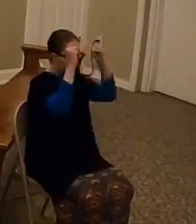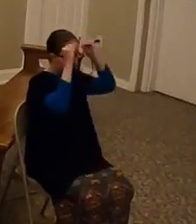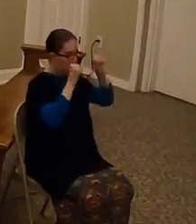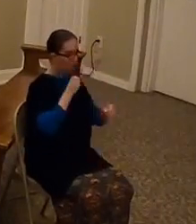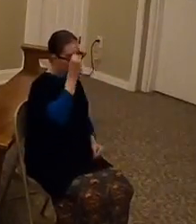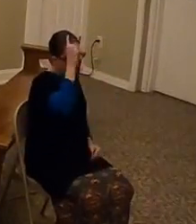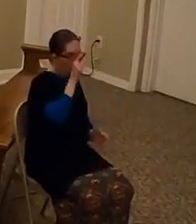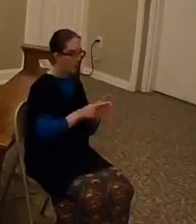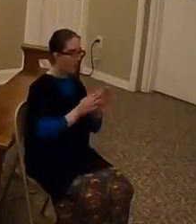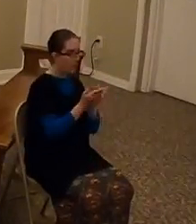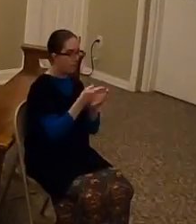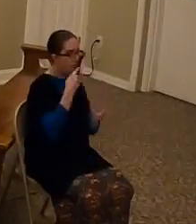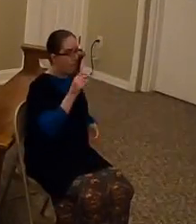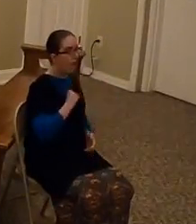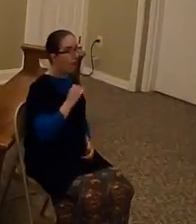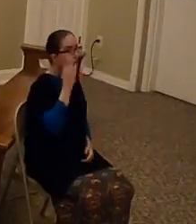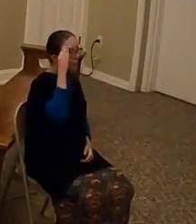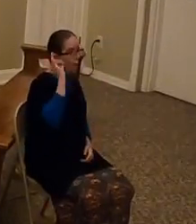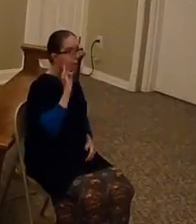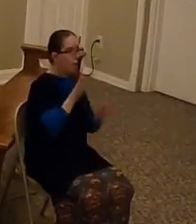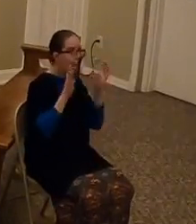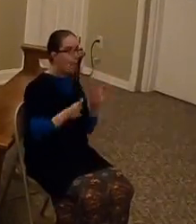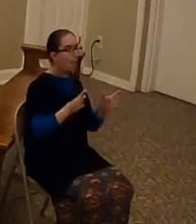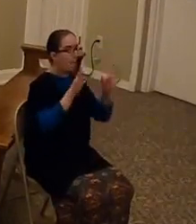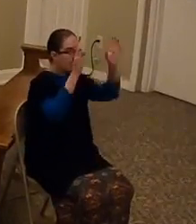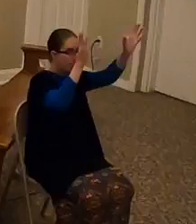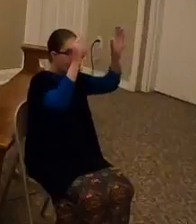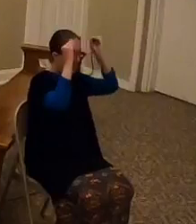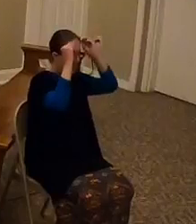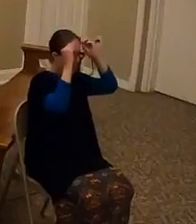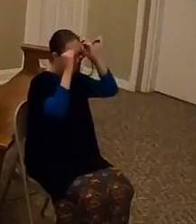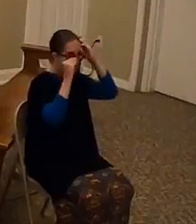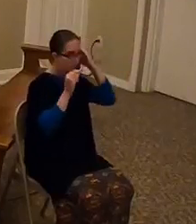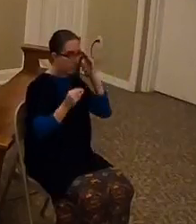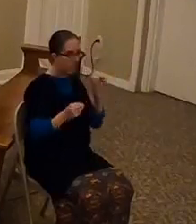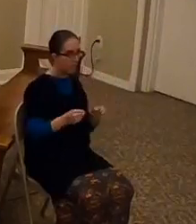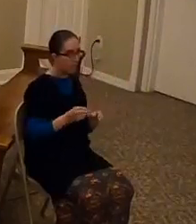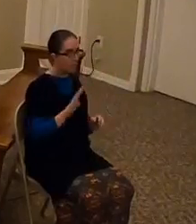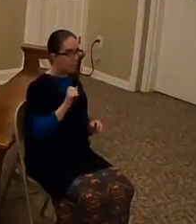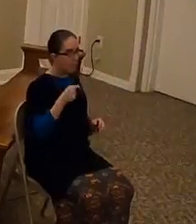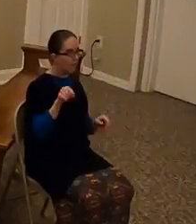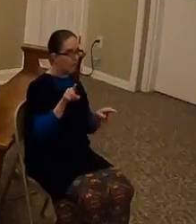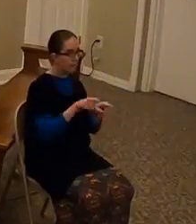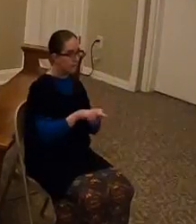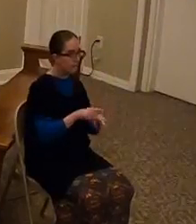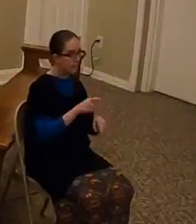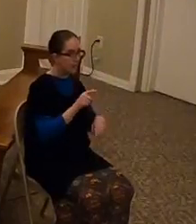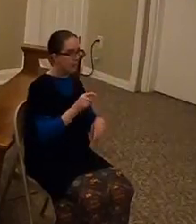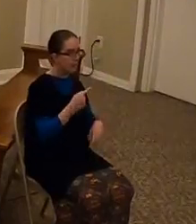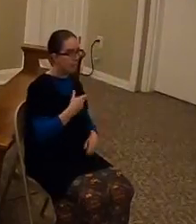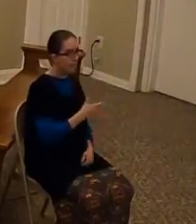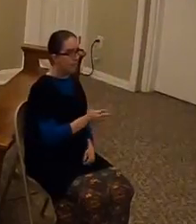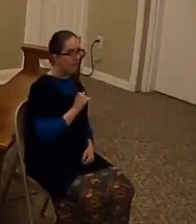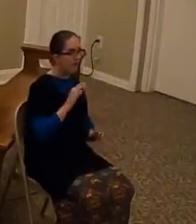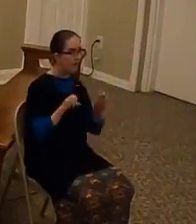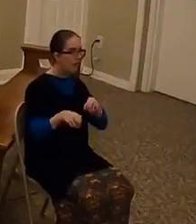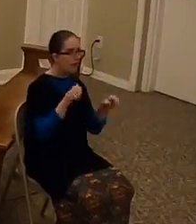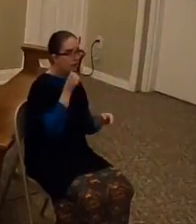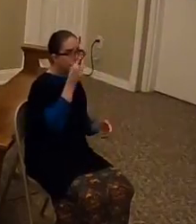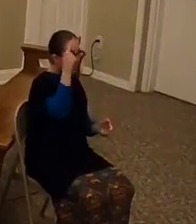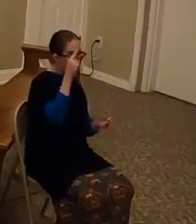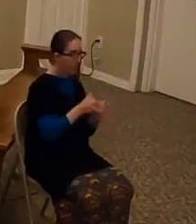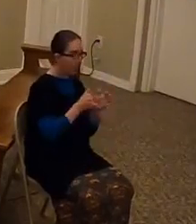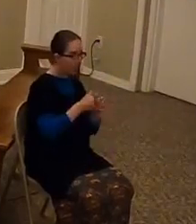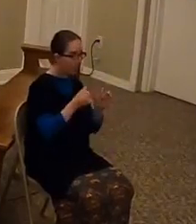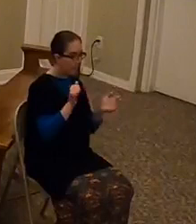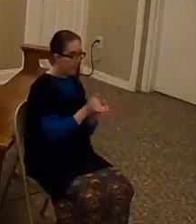I understand what the Bible said. I know the pastor's teaching the right things. But by the same token, I just don't believe it that